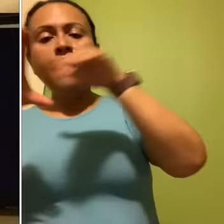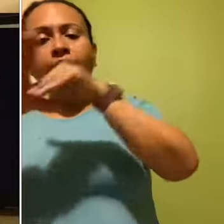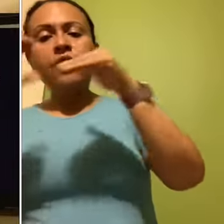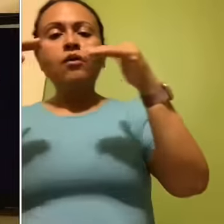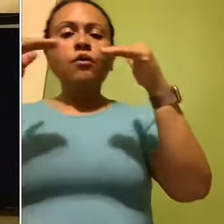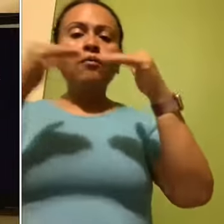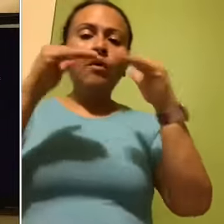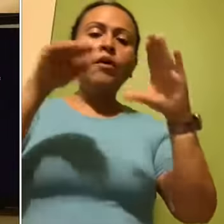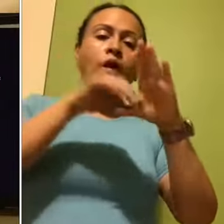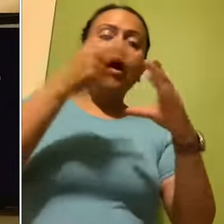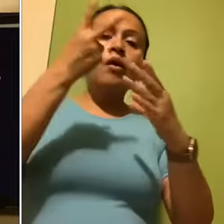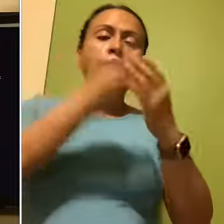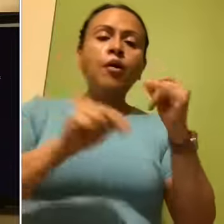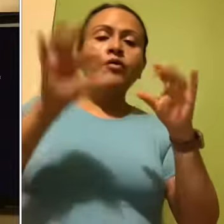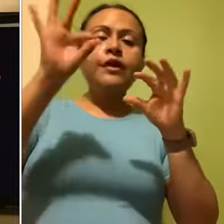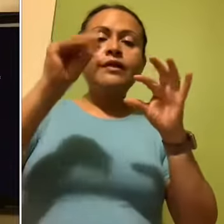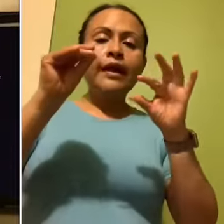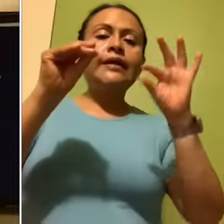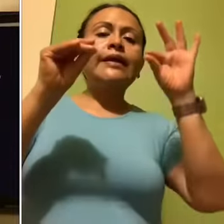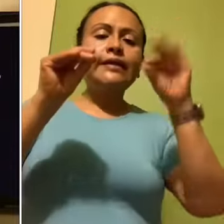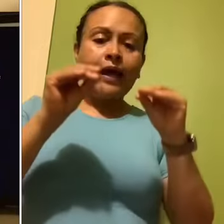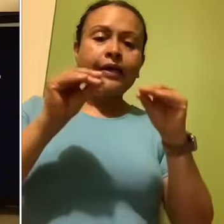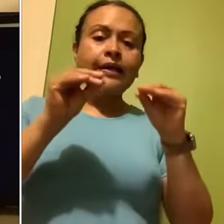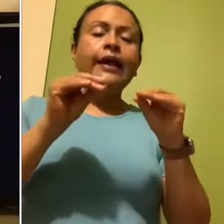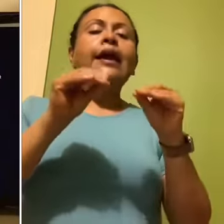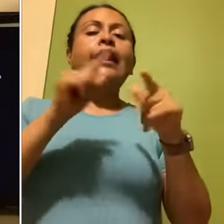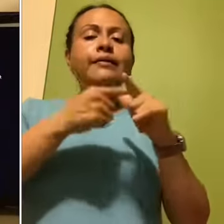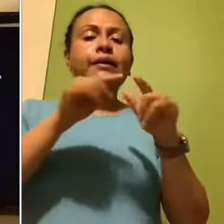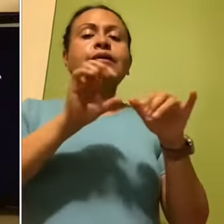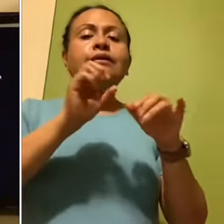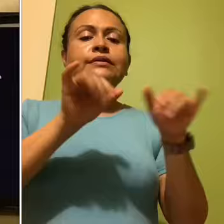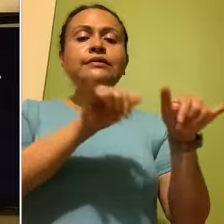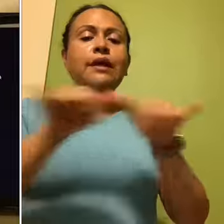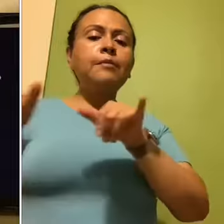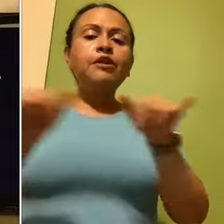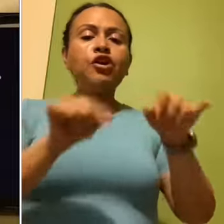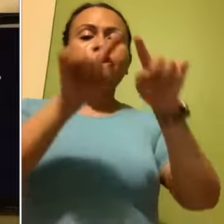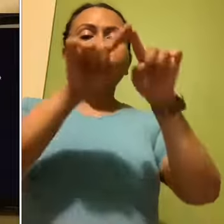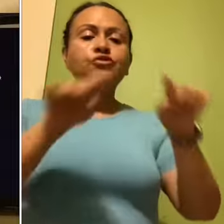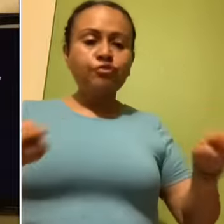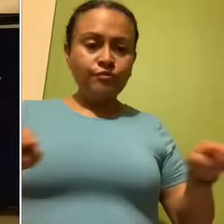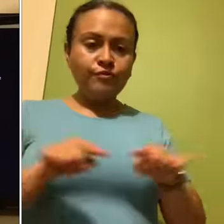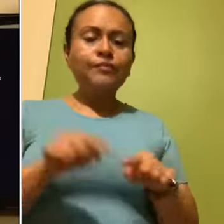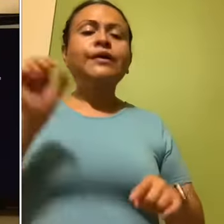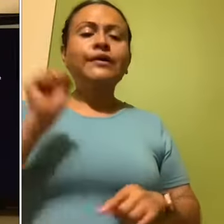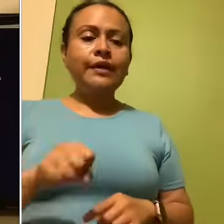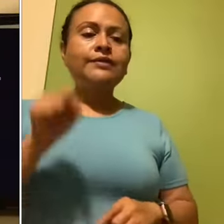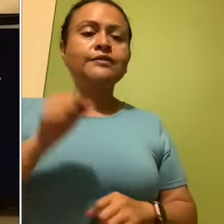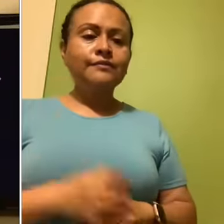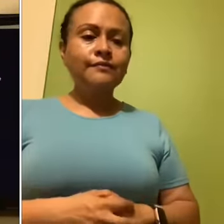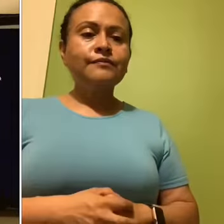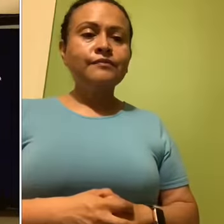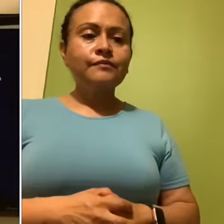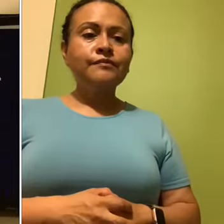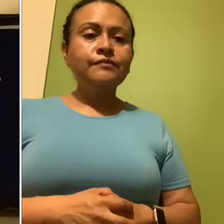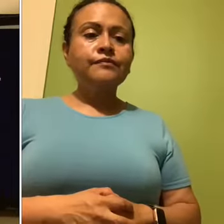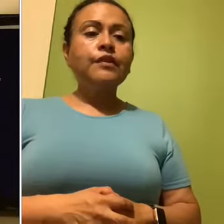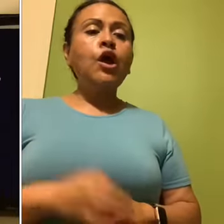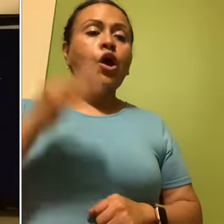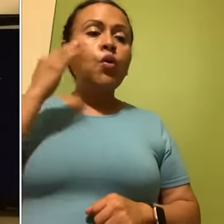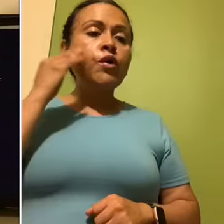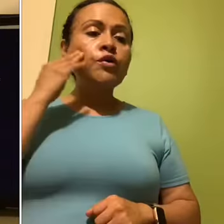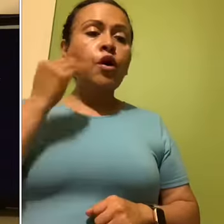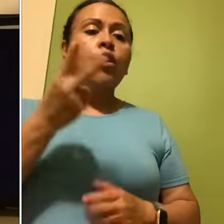angle is congruent to that angle, and then both of these are 90 degrees. So both of these are similar triangles. So both of these